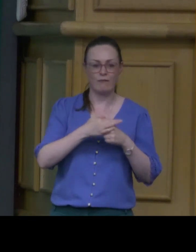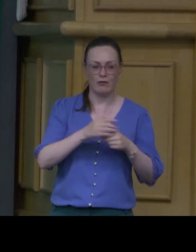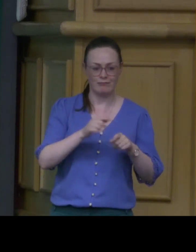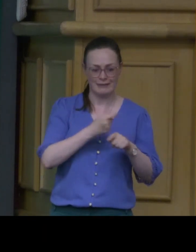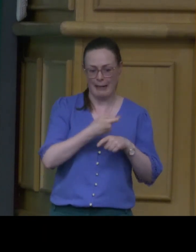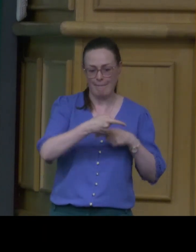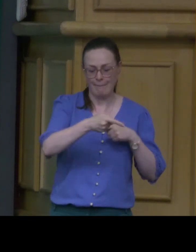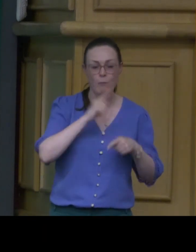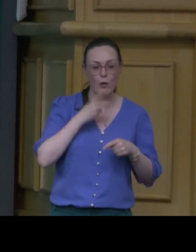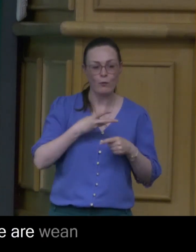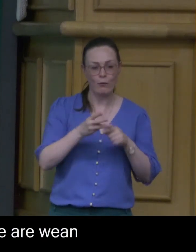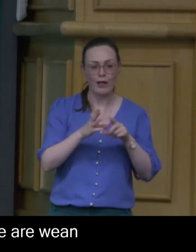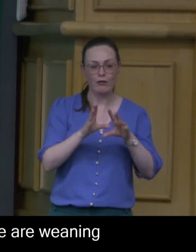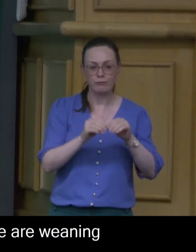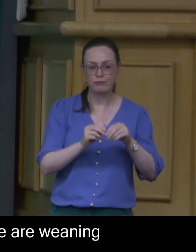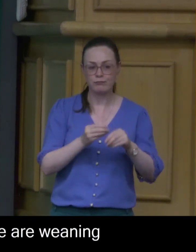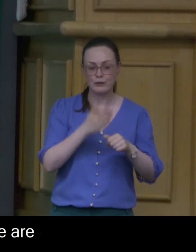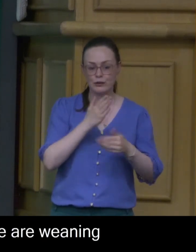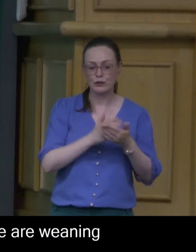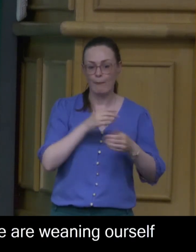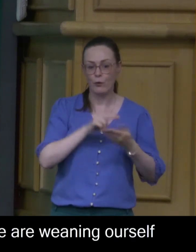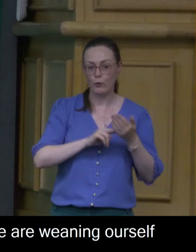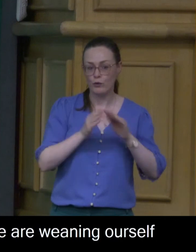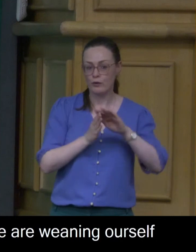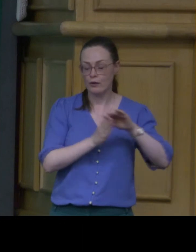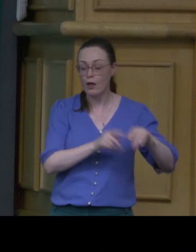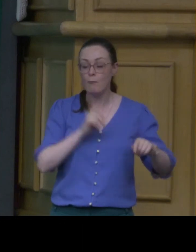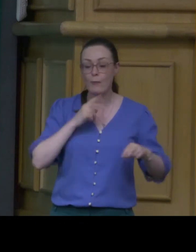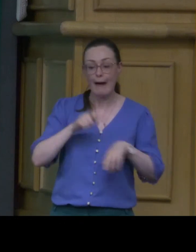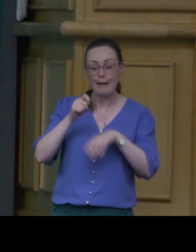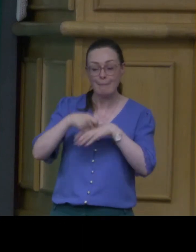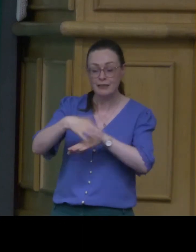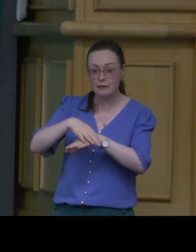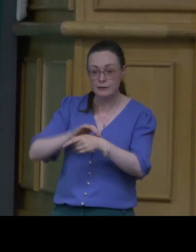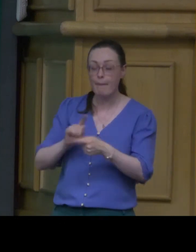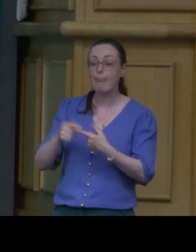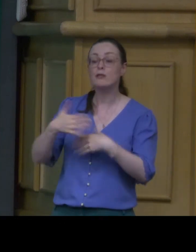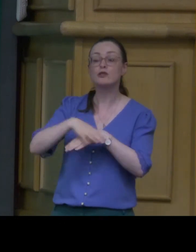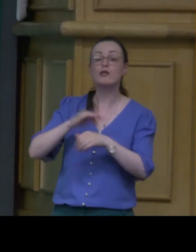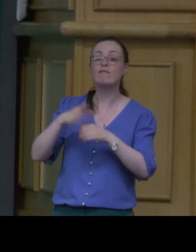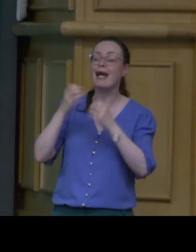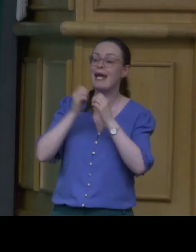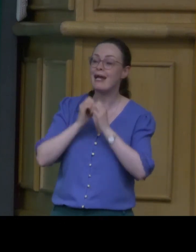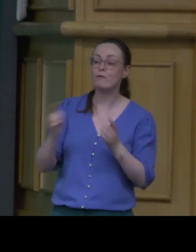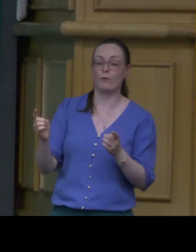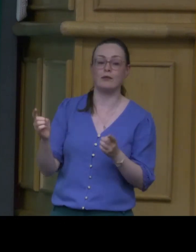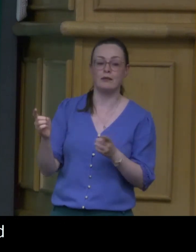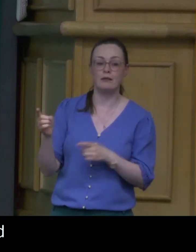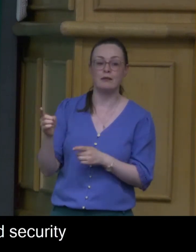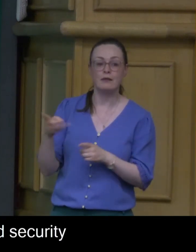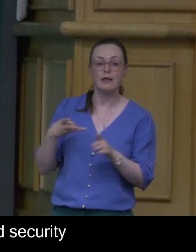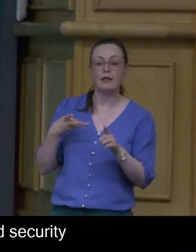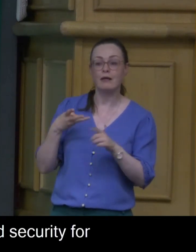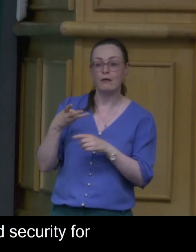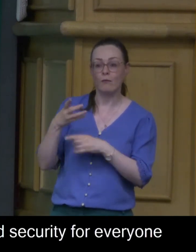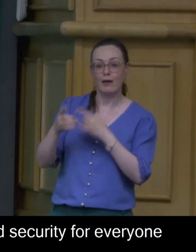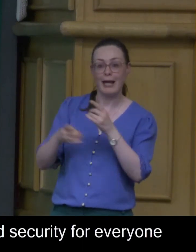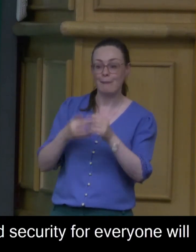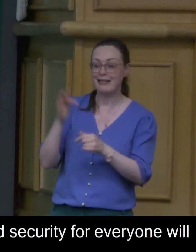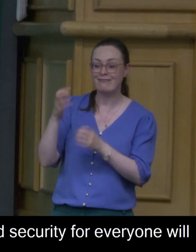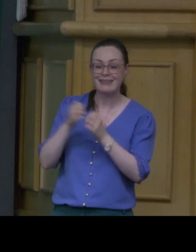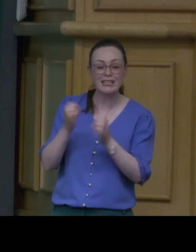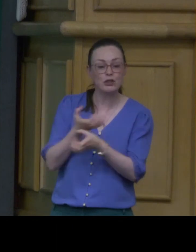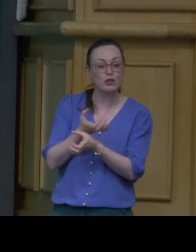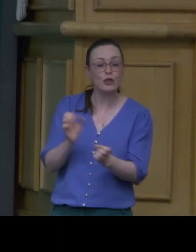the fossil fuels. But our real best security, and the security for everyone, will come when each country